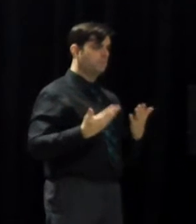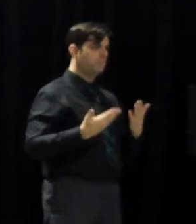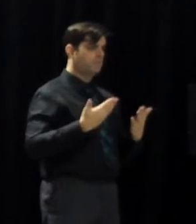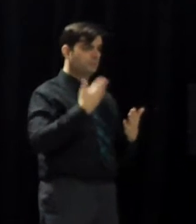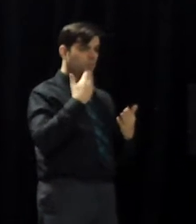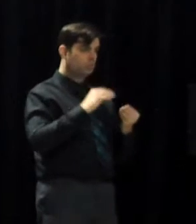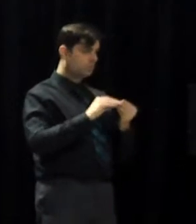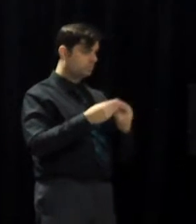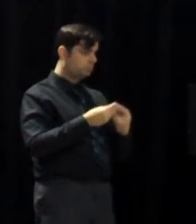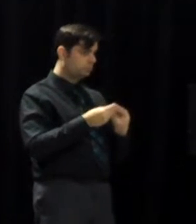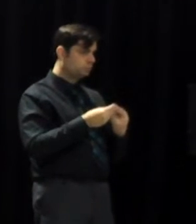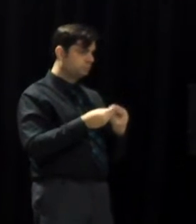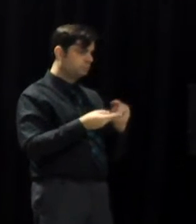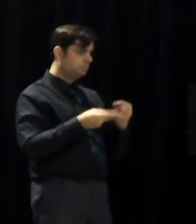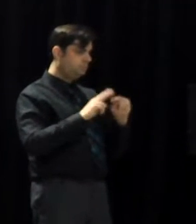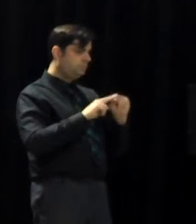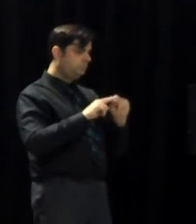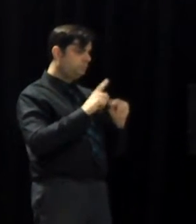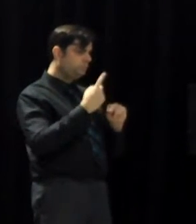added one.